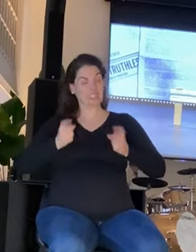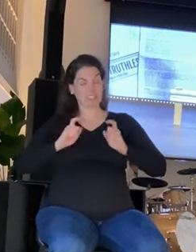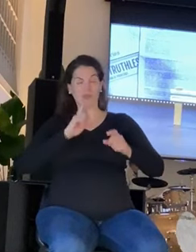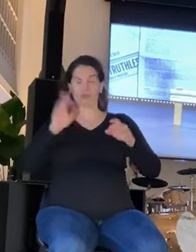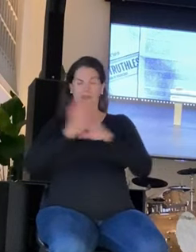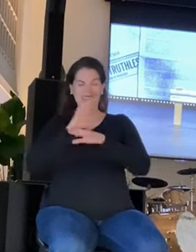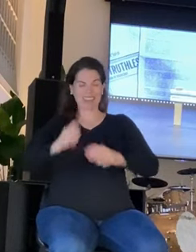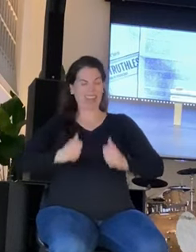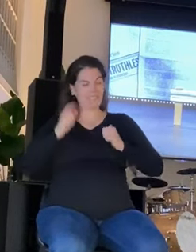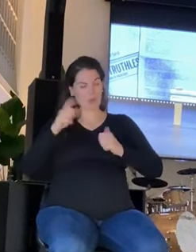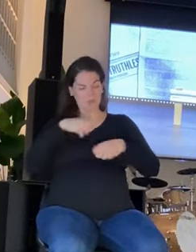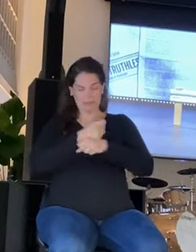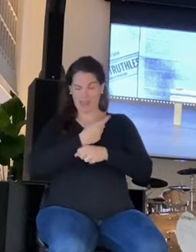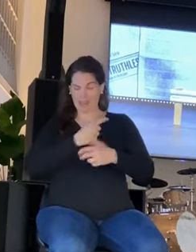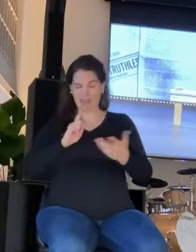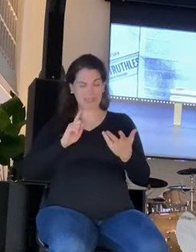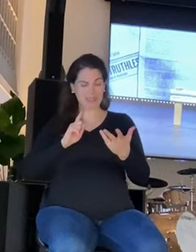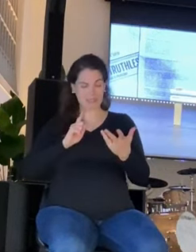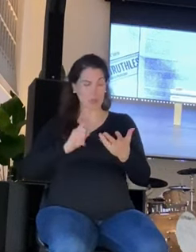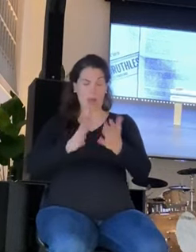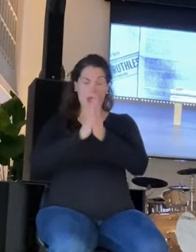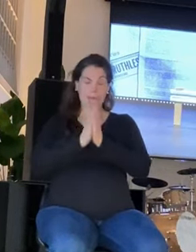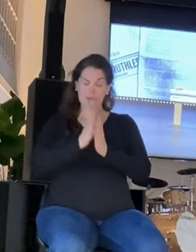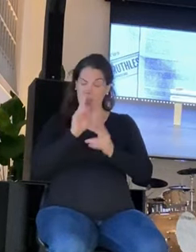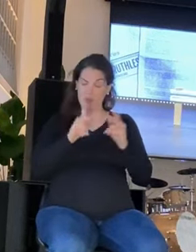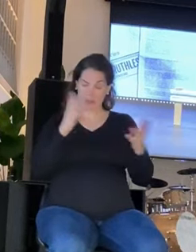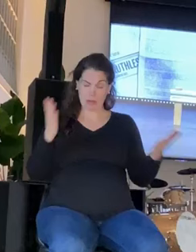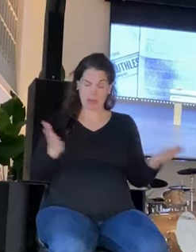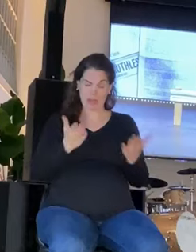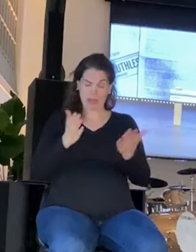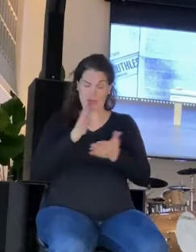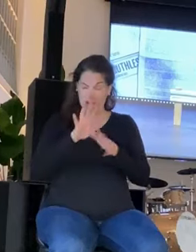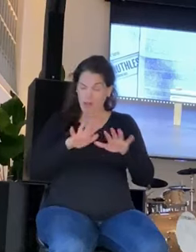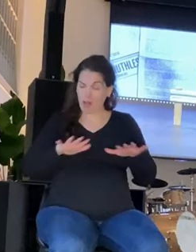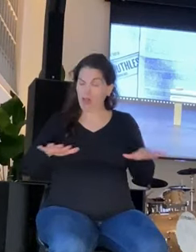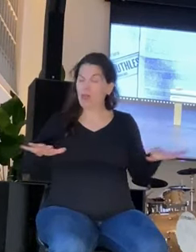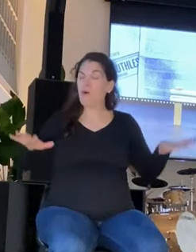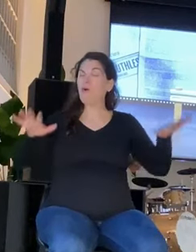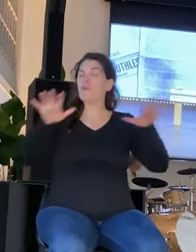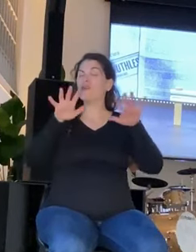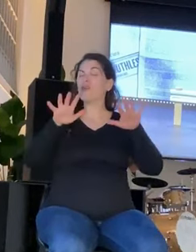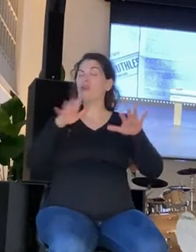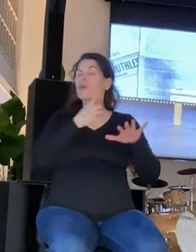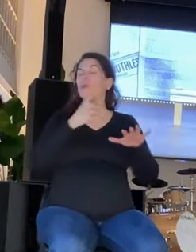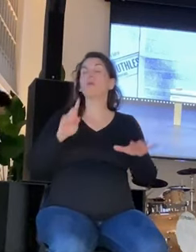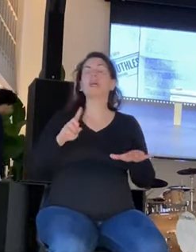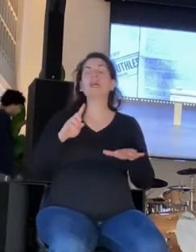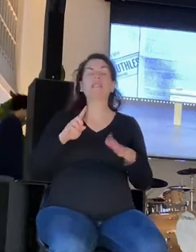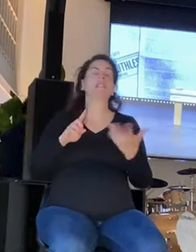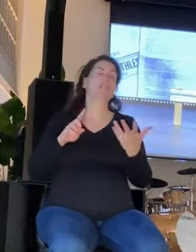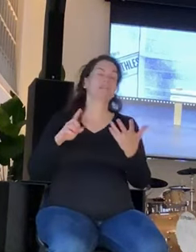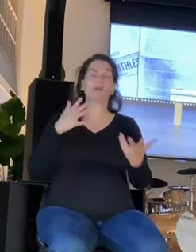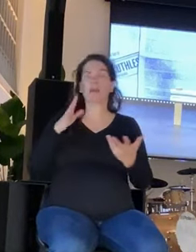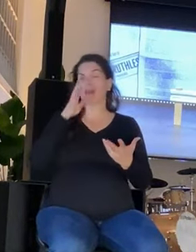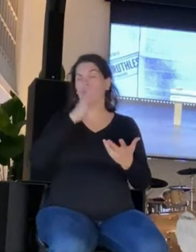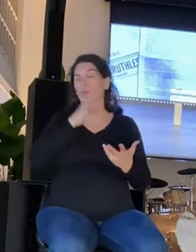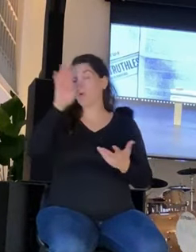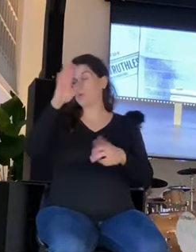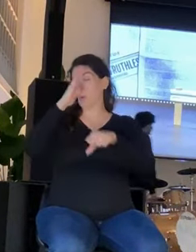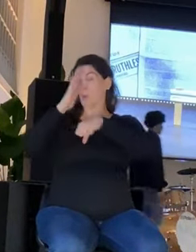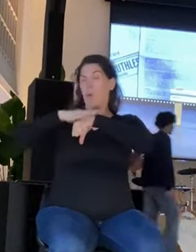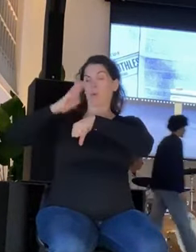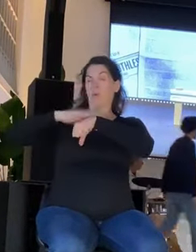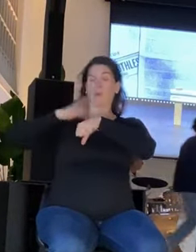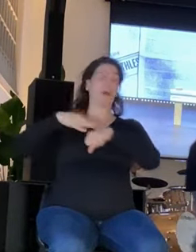know. And Lord, I pray for those of us in this room today, all our campuses and online, God, we've been ignoring some of the warning